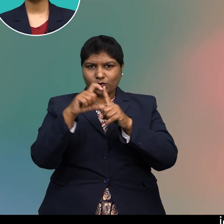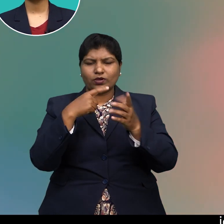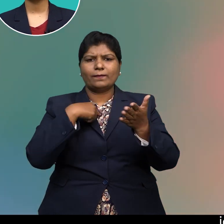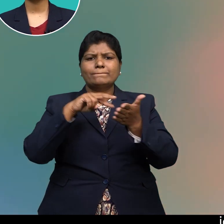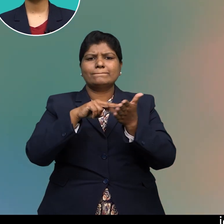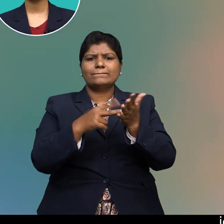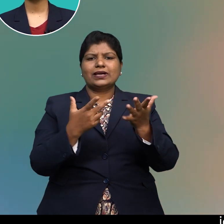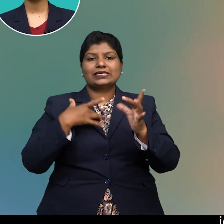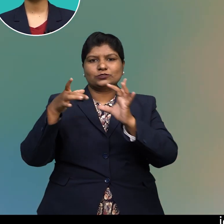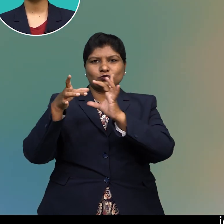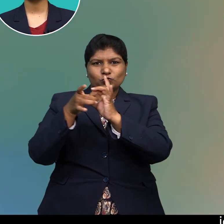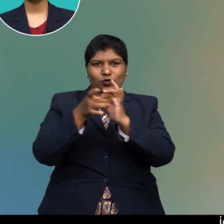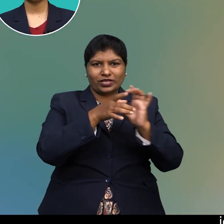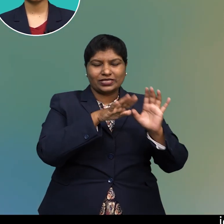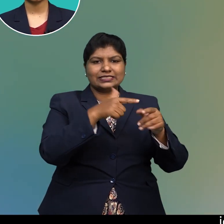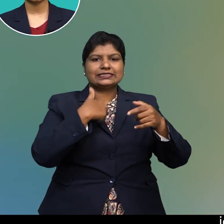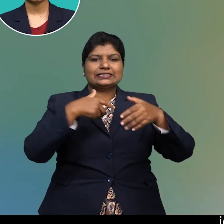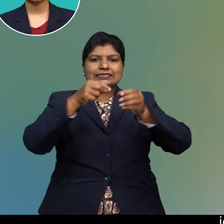Pseudocoelom means